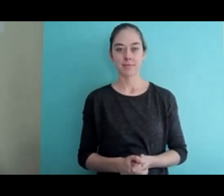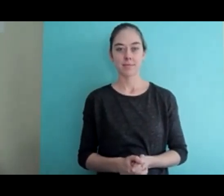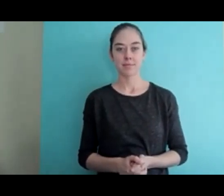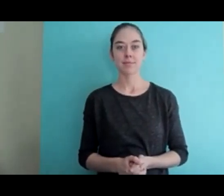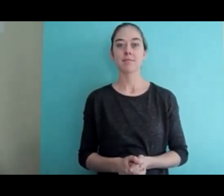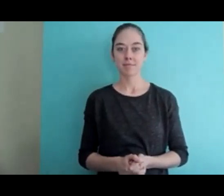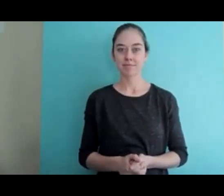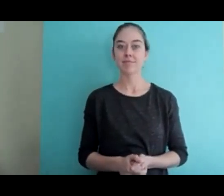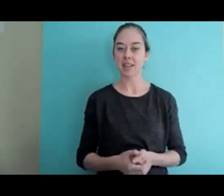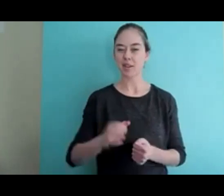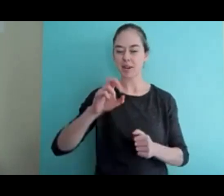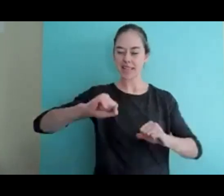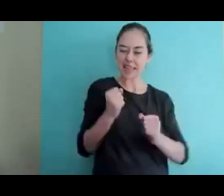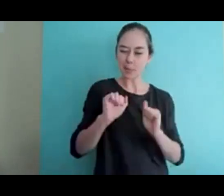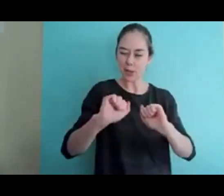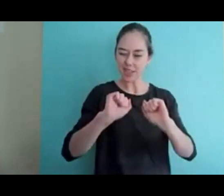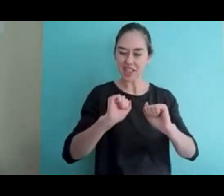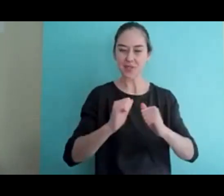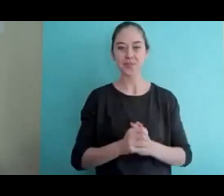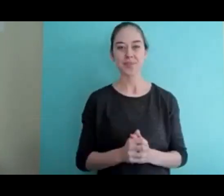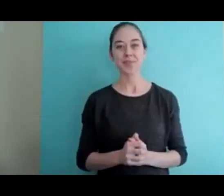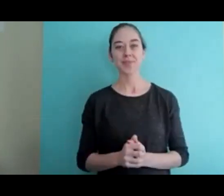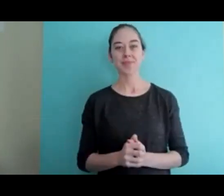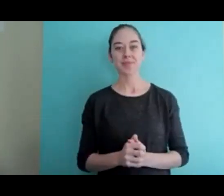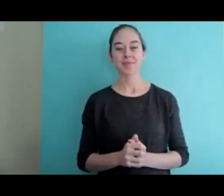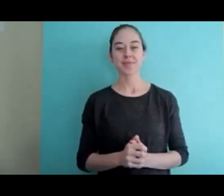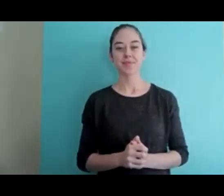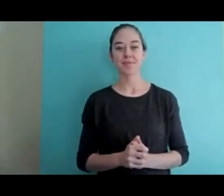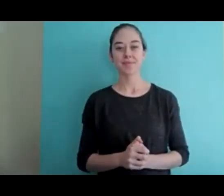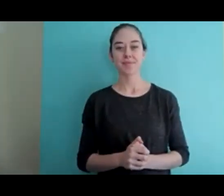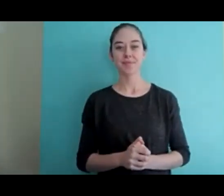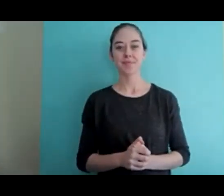There you go. Keep pushing. That's it. Keep pushing.